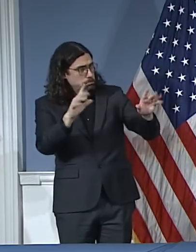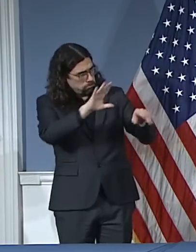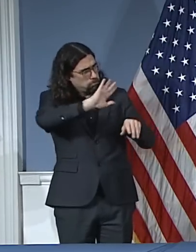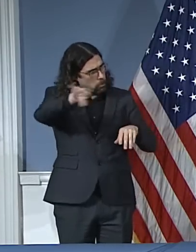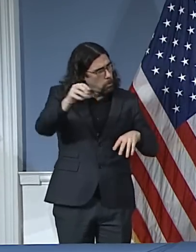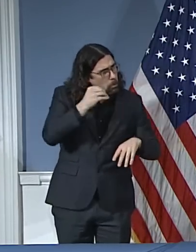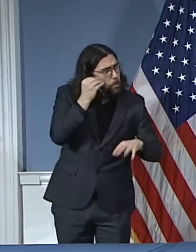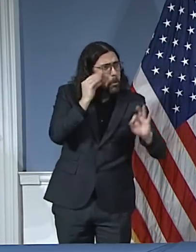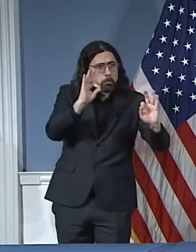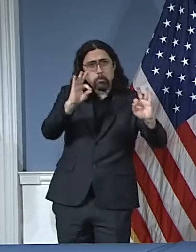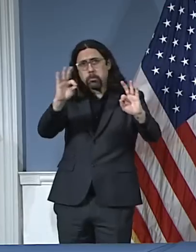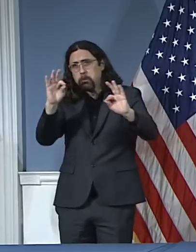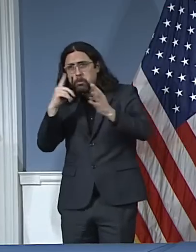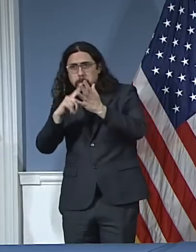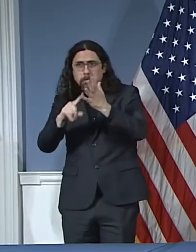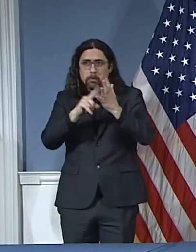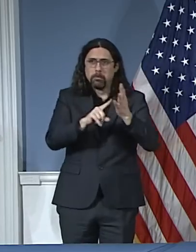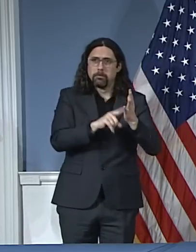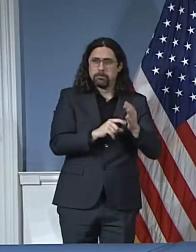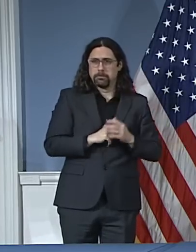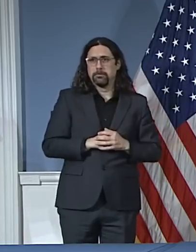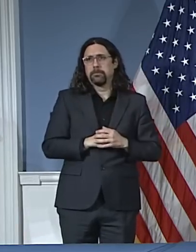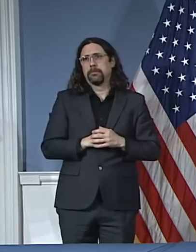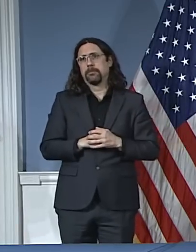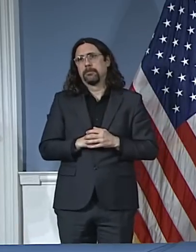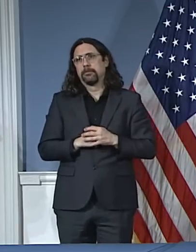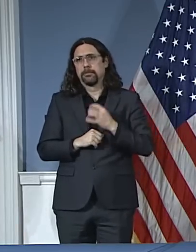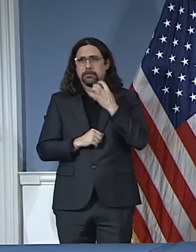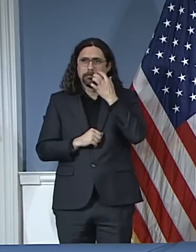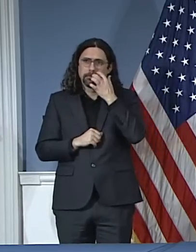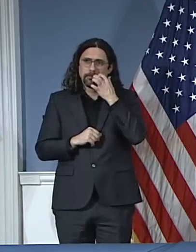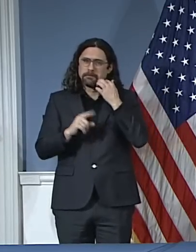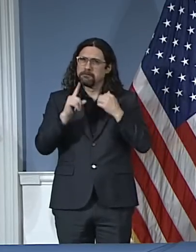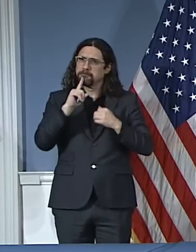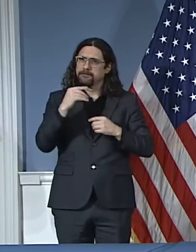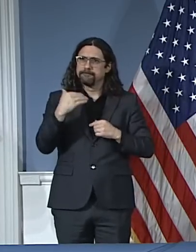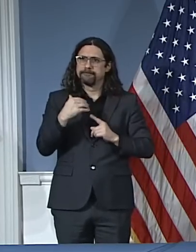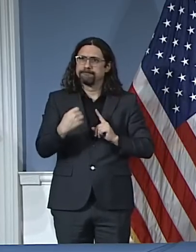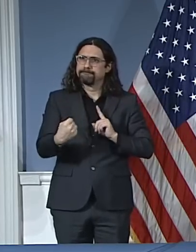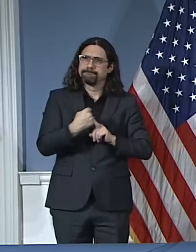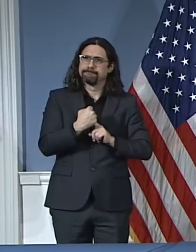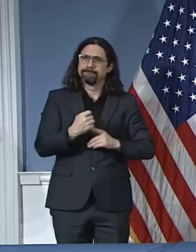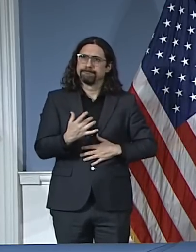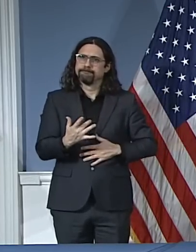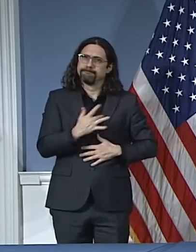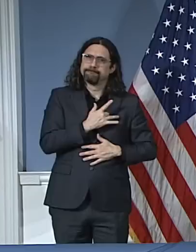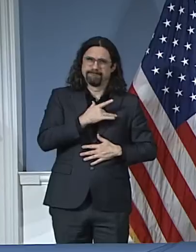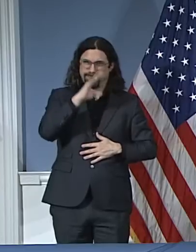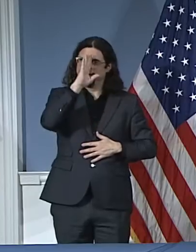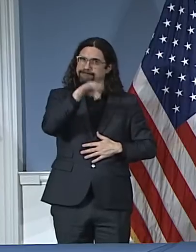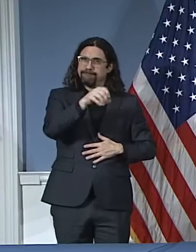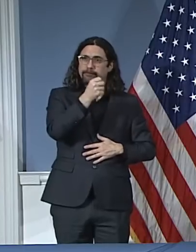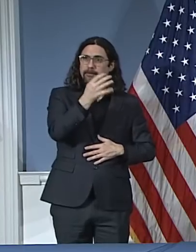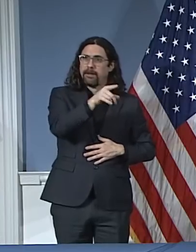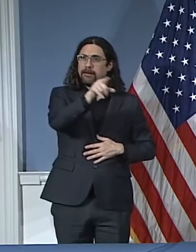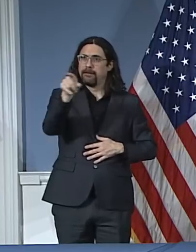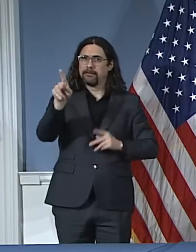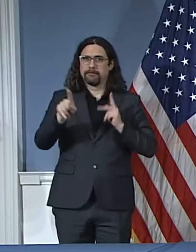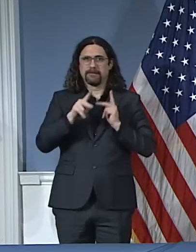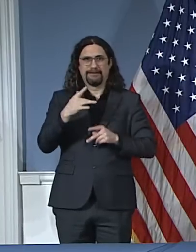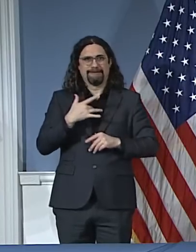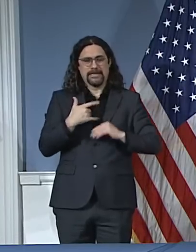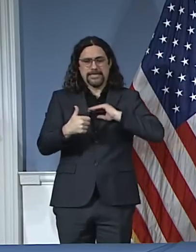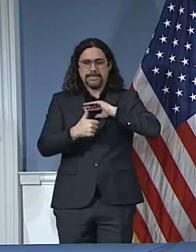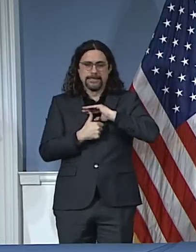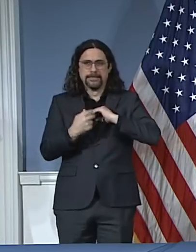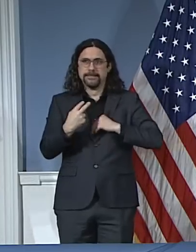touched on it. People that are behind closed doors all day, every day. That's not really what we're worried about when they're walking.